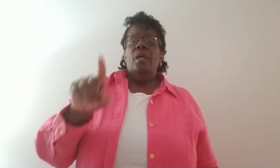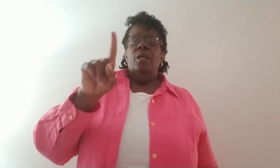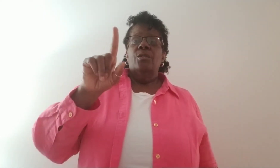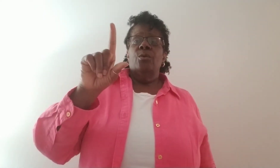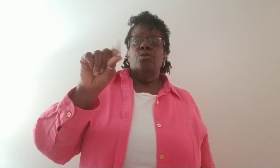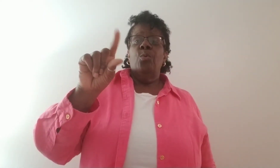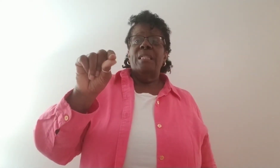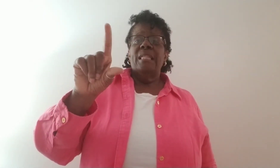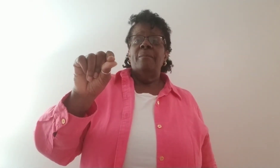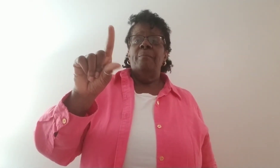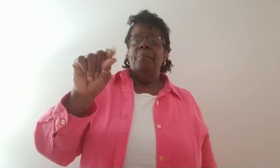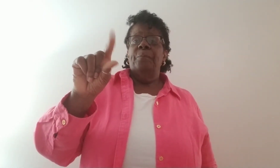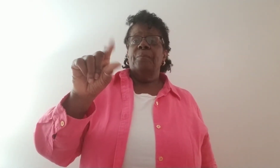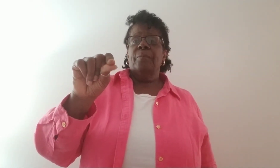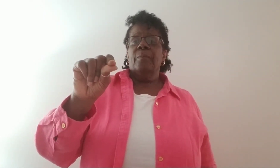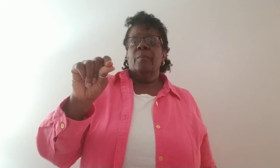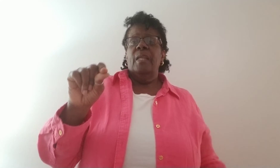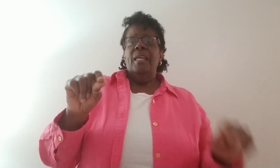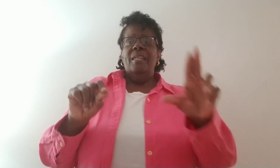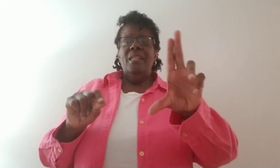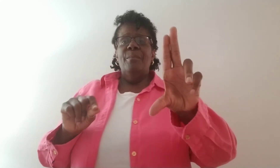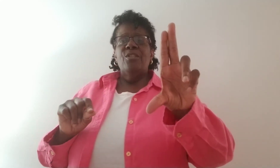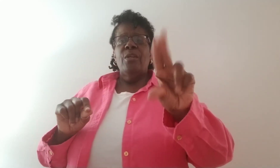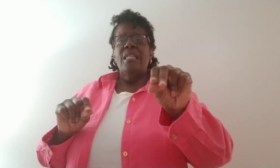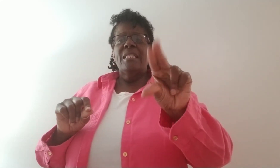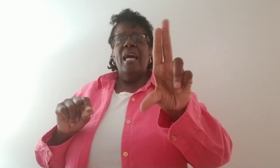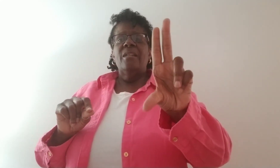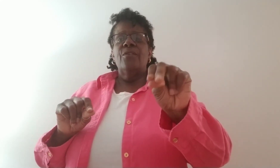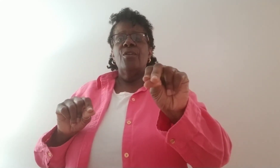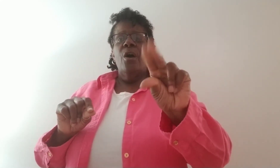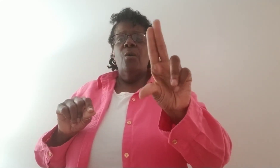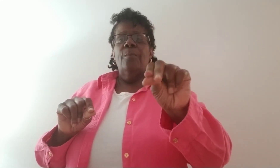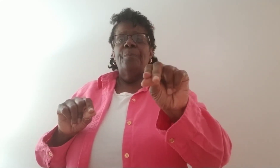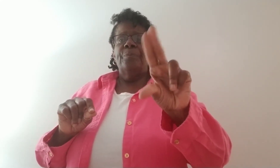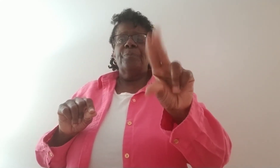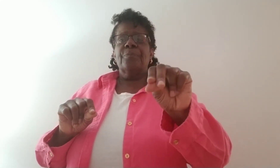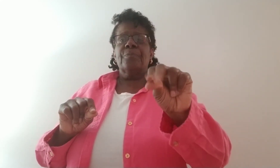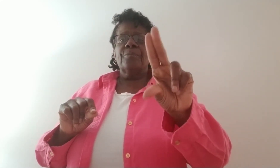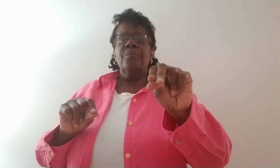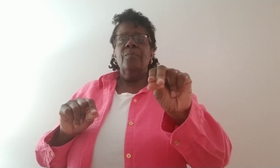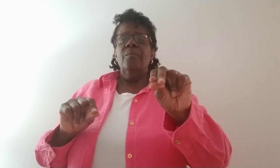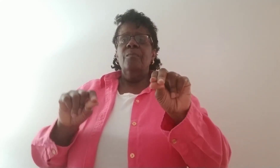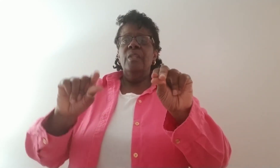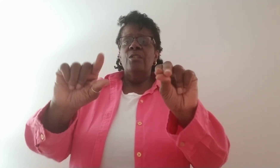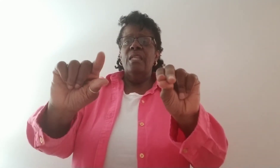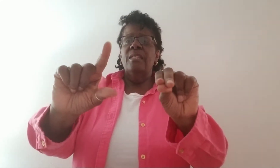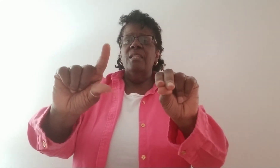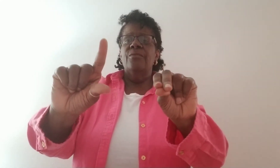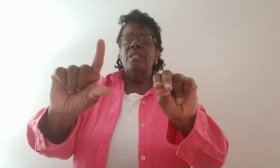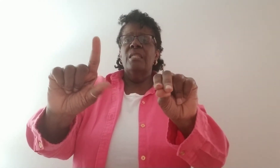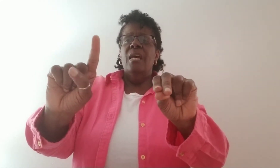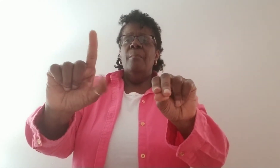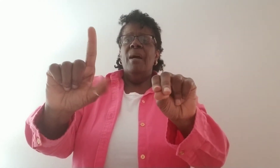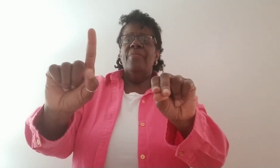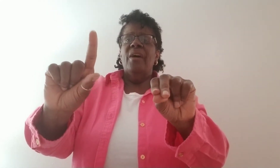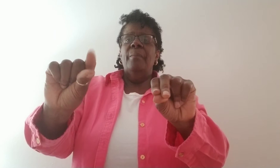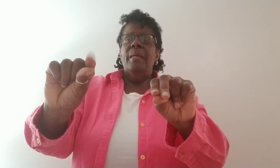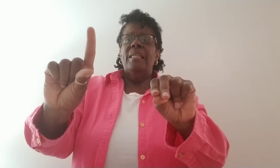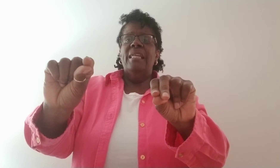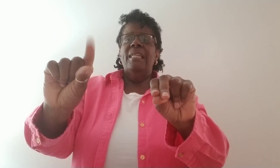So 20. But let me show you the sign for no. You see the difference? My thumb and index